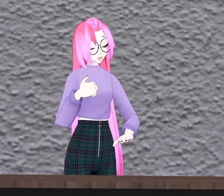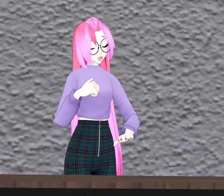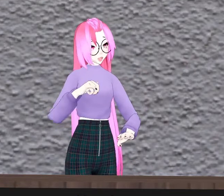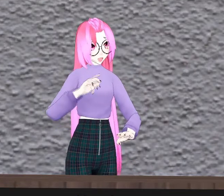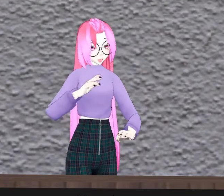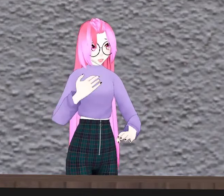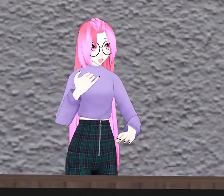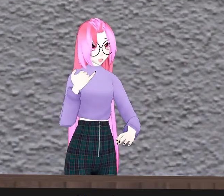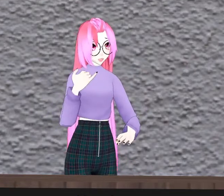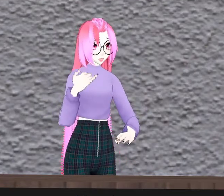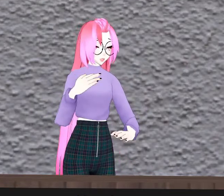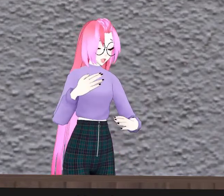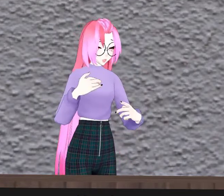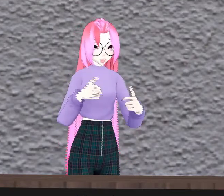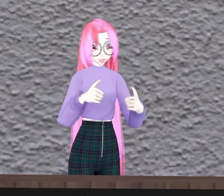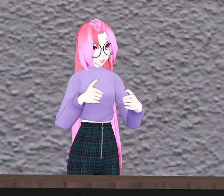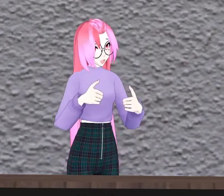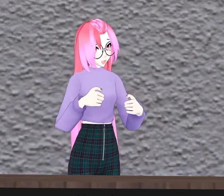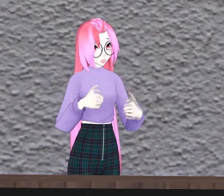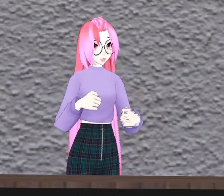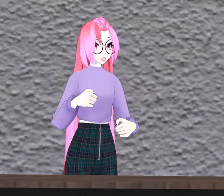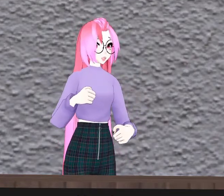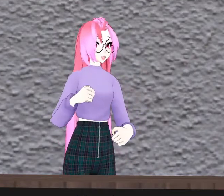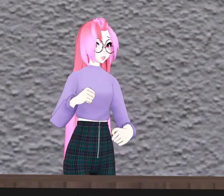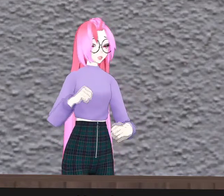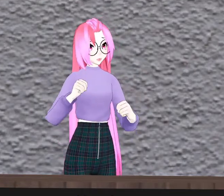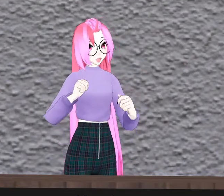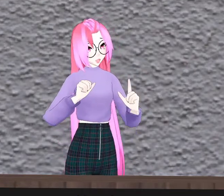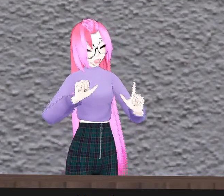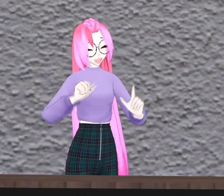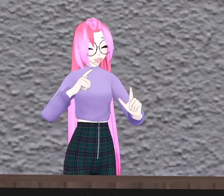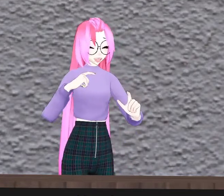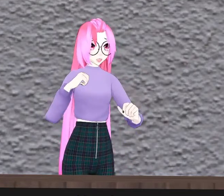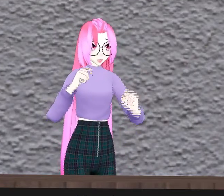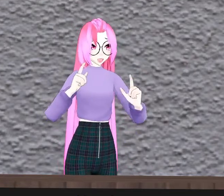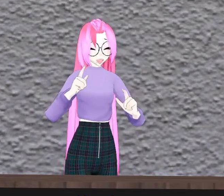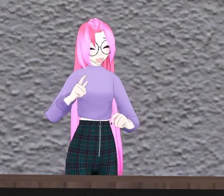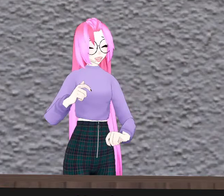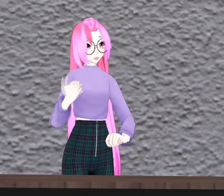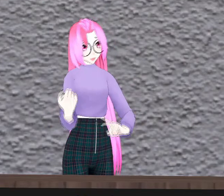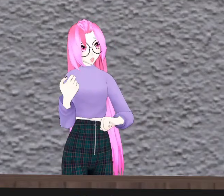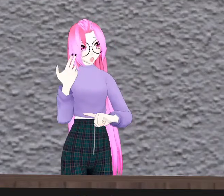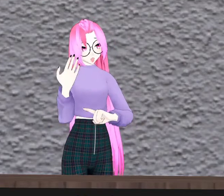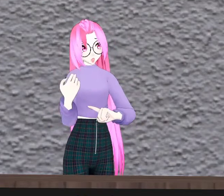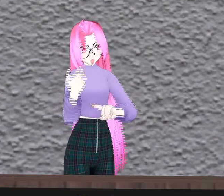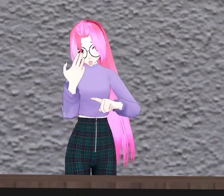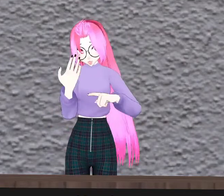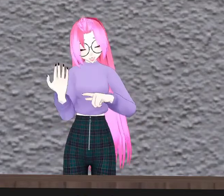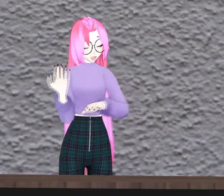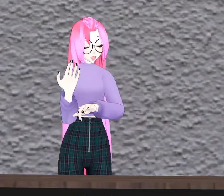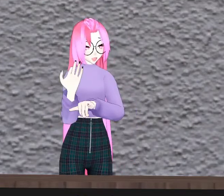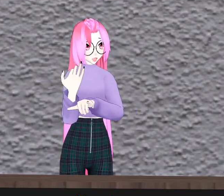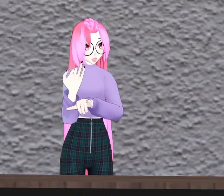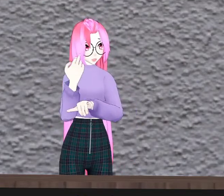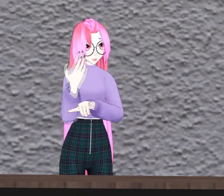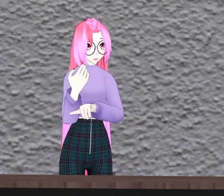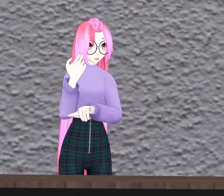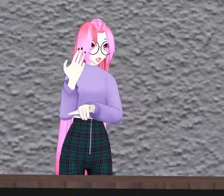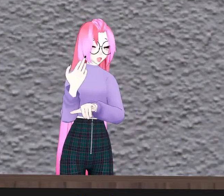that on my phone. So if I ever get a text message or if my alarm goes off that I need to wake up, it's going to flash on my phone.